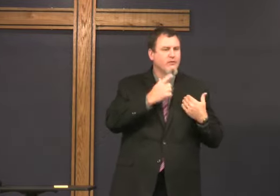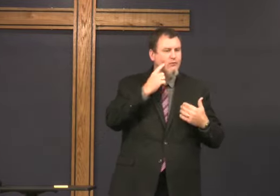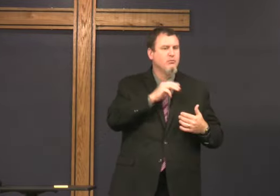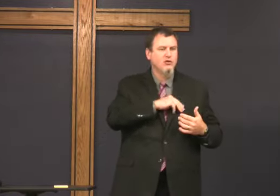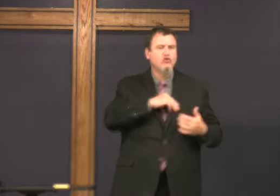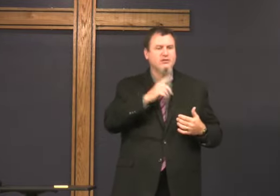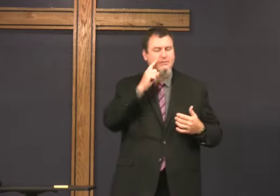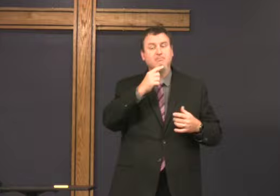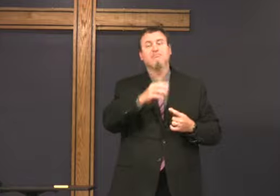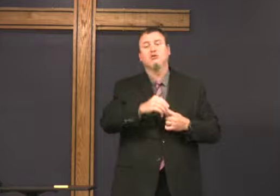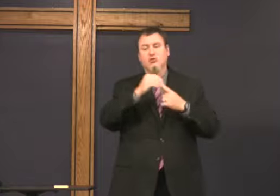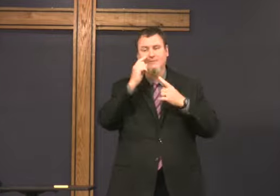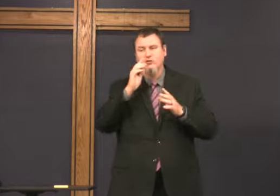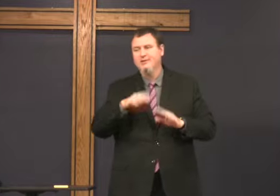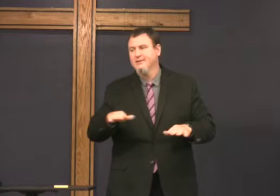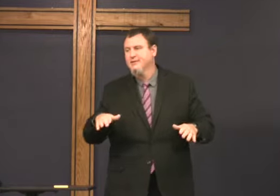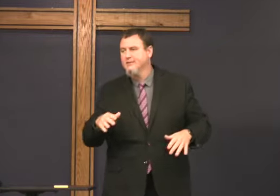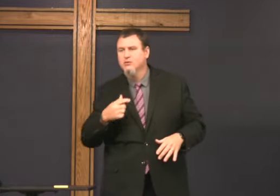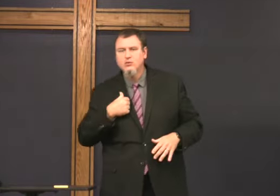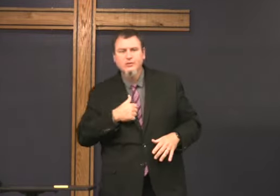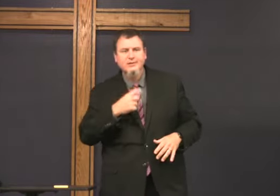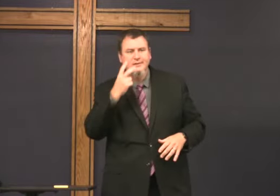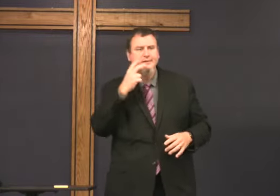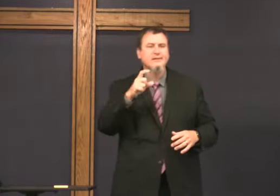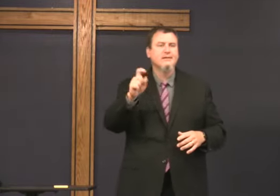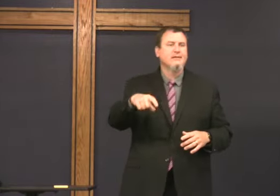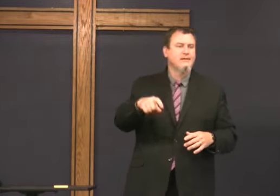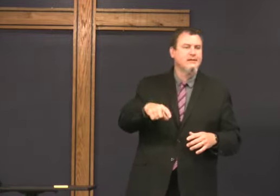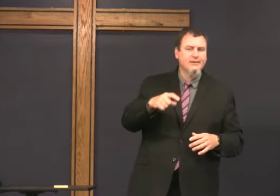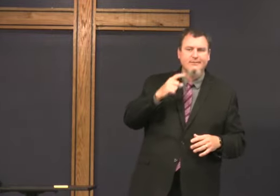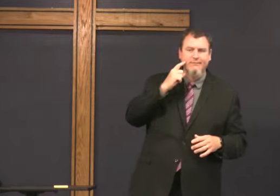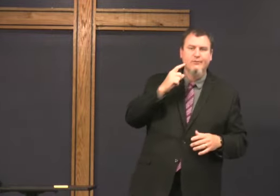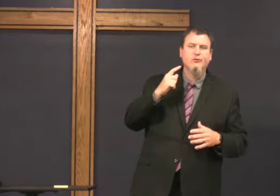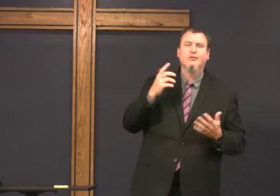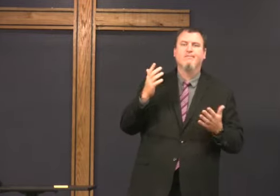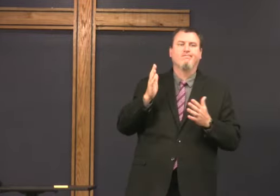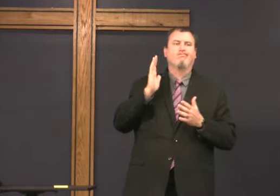we have a big responsibility that we want to go.